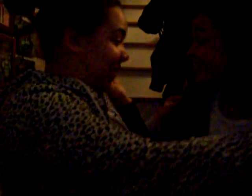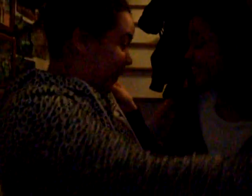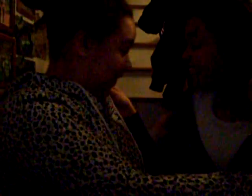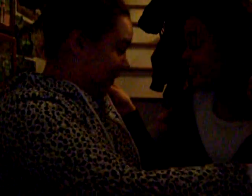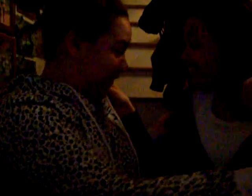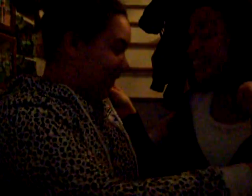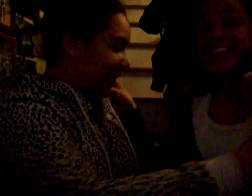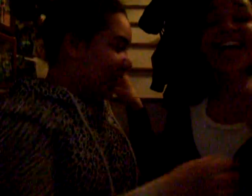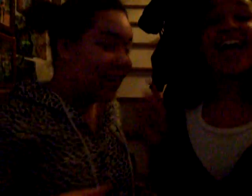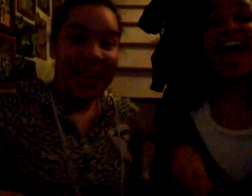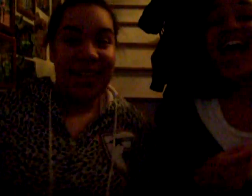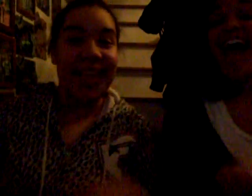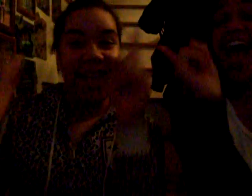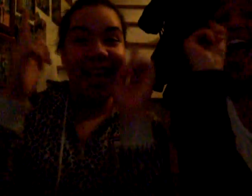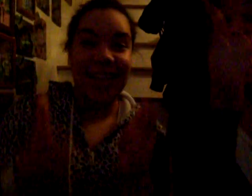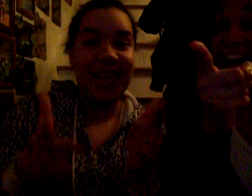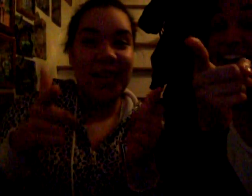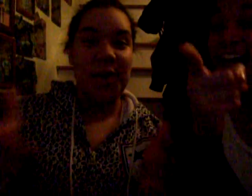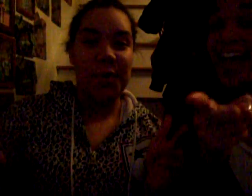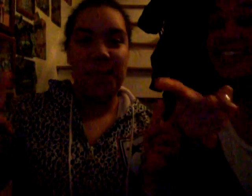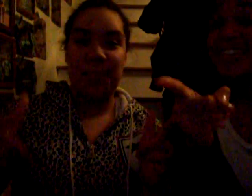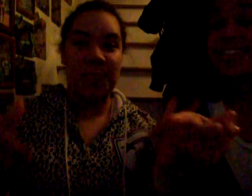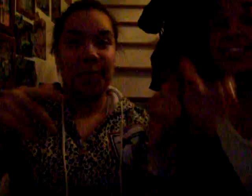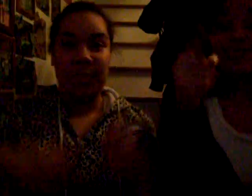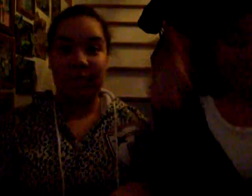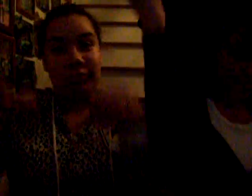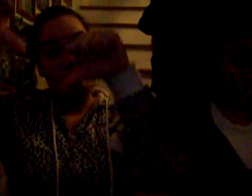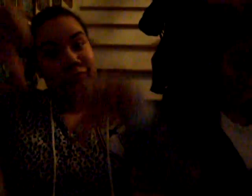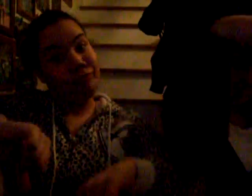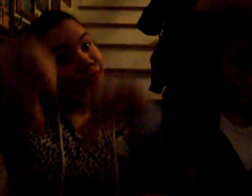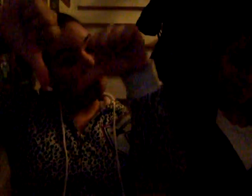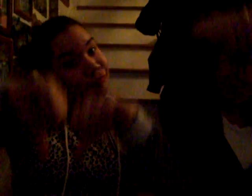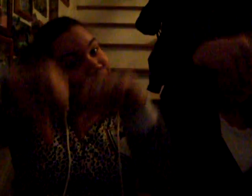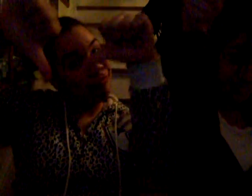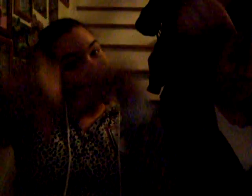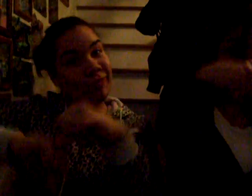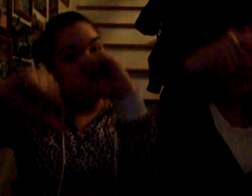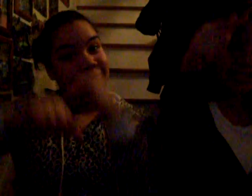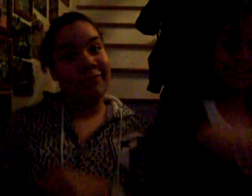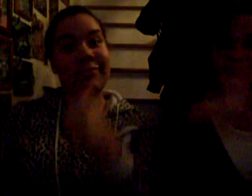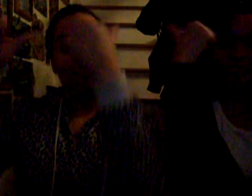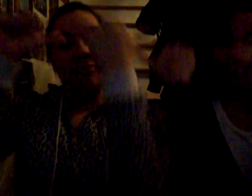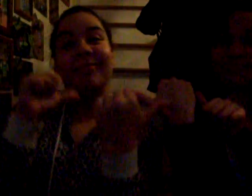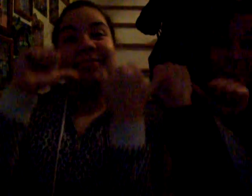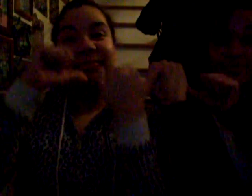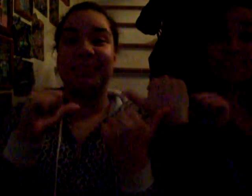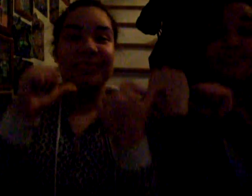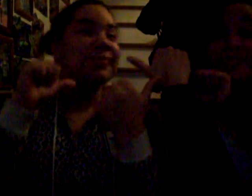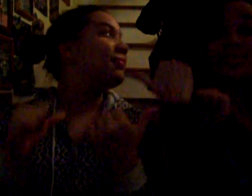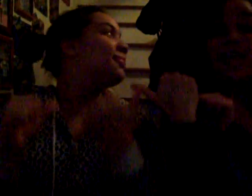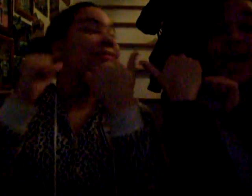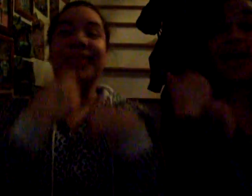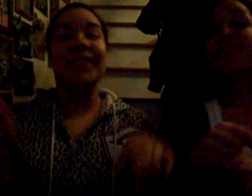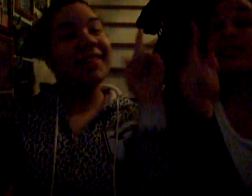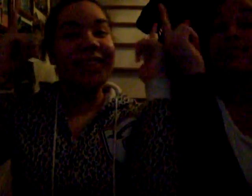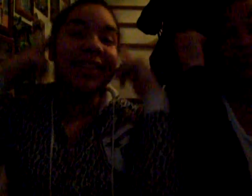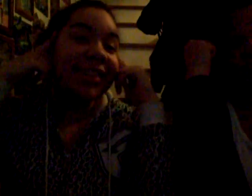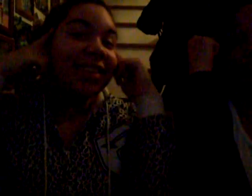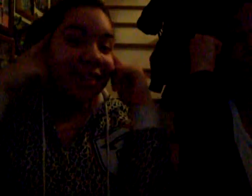clothes Yeah, you PMS like a bitch I would know